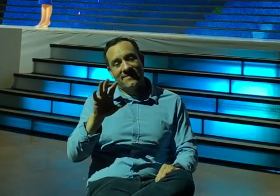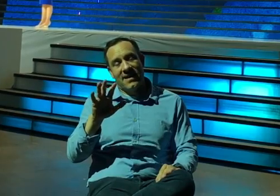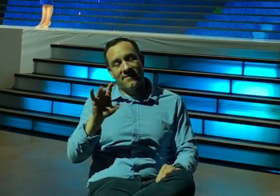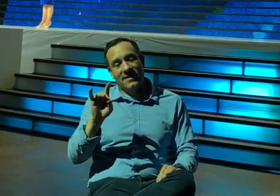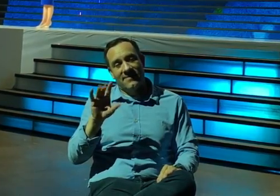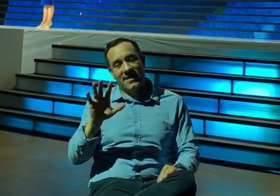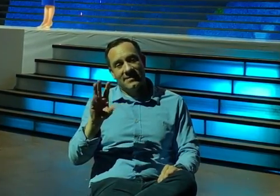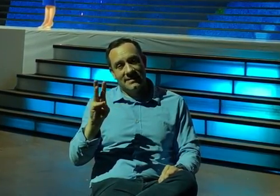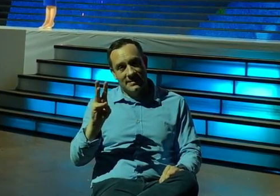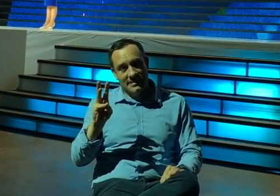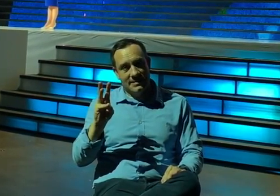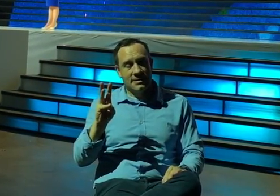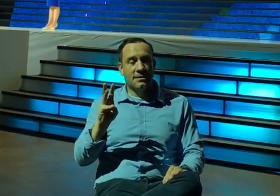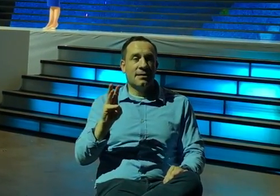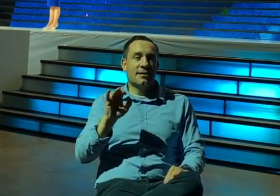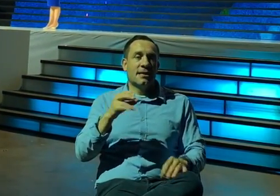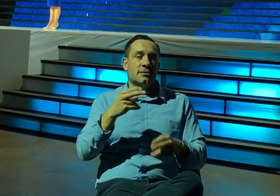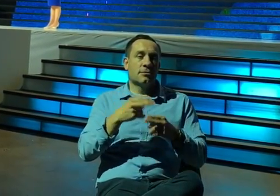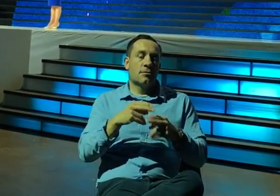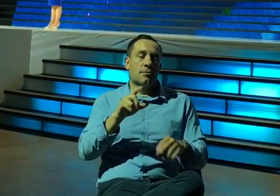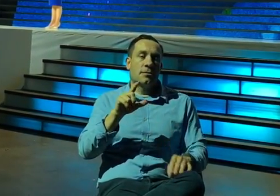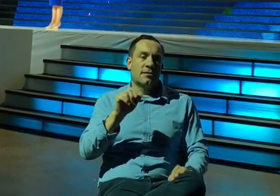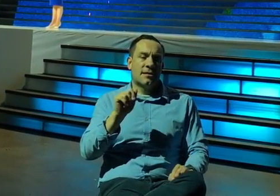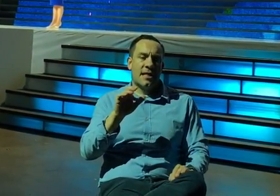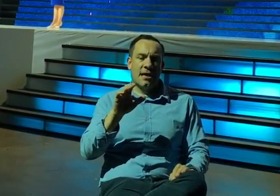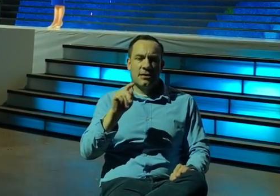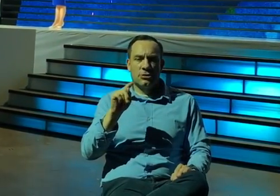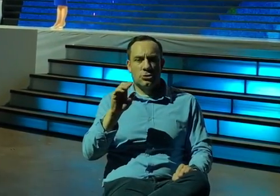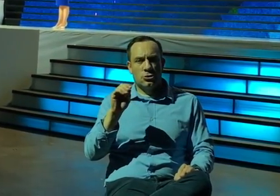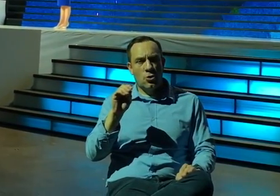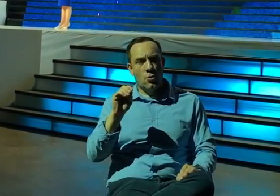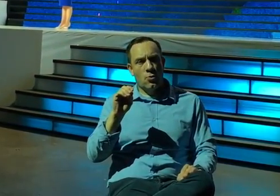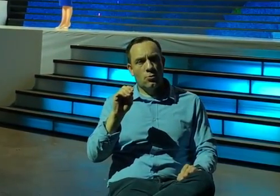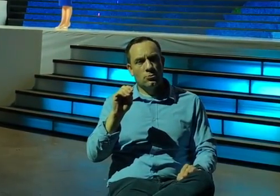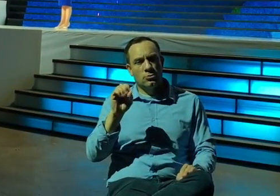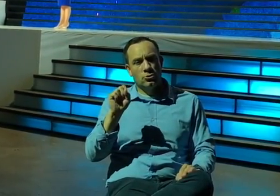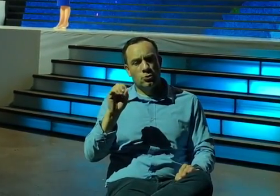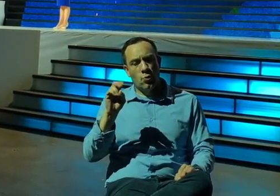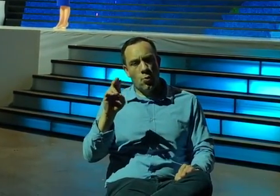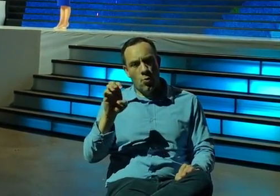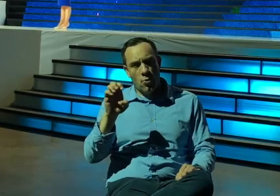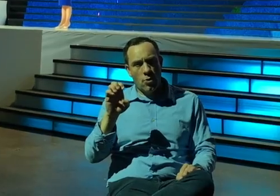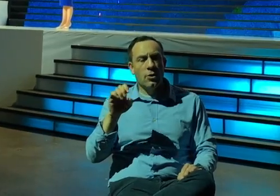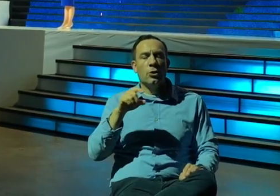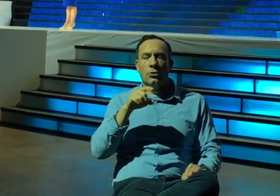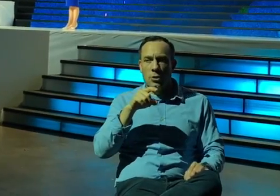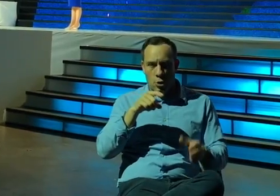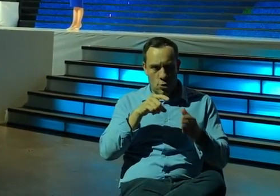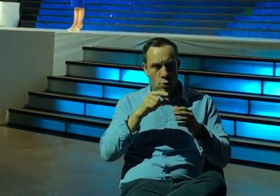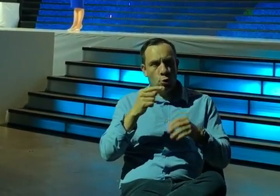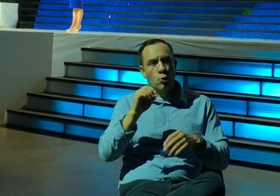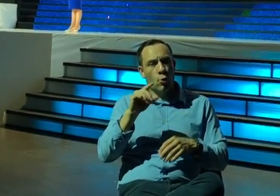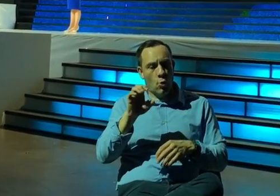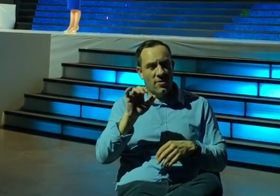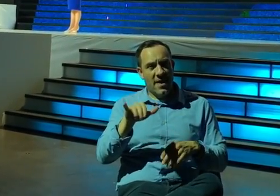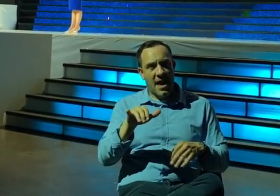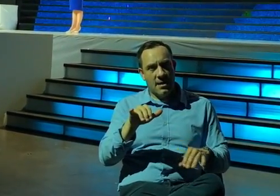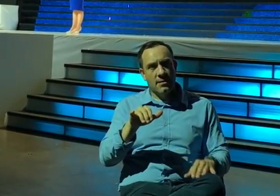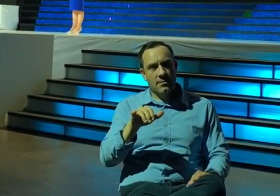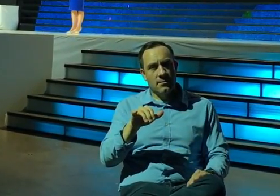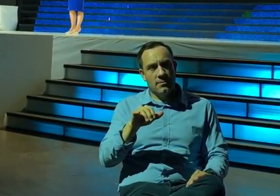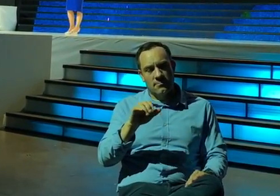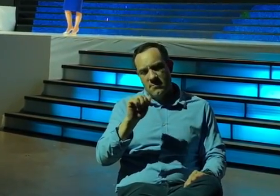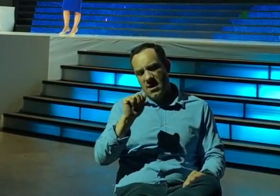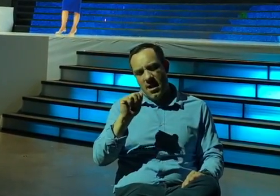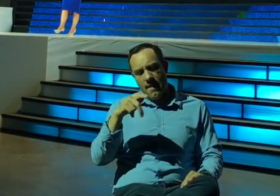MTC5856. It's also known as lactospore. If you guys Google up lactospore, you're going to want to do that. Google up lactospore and